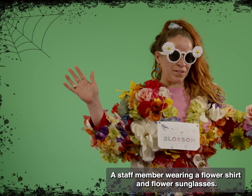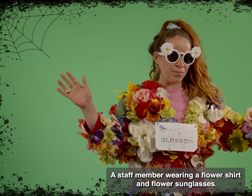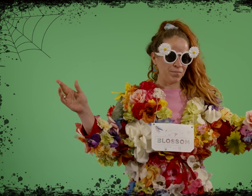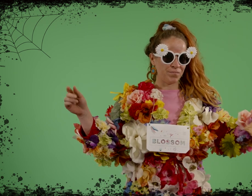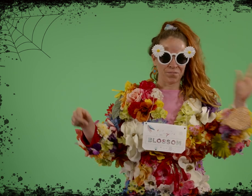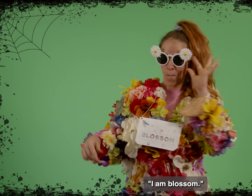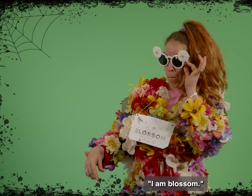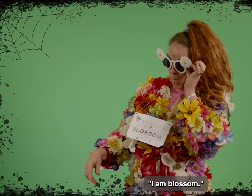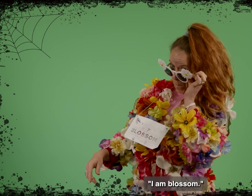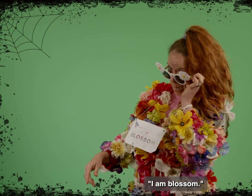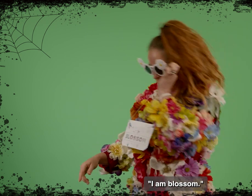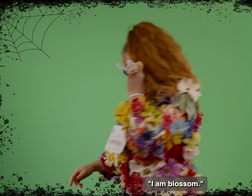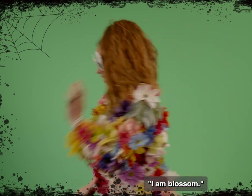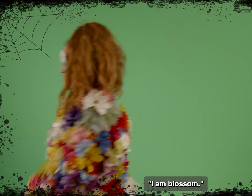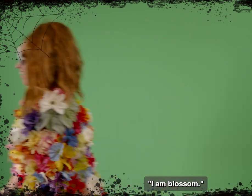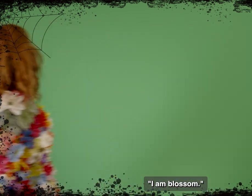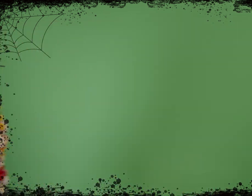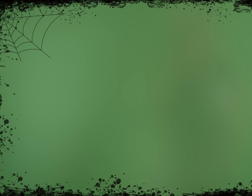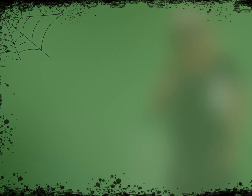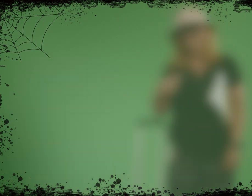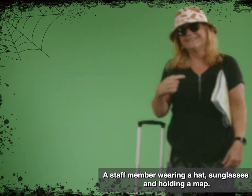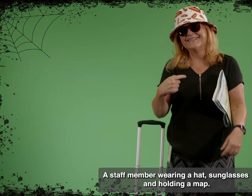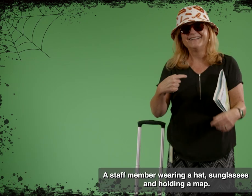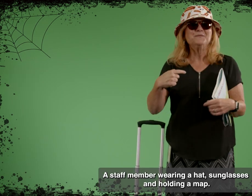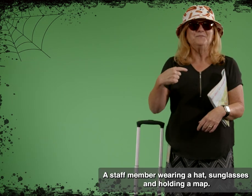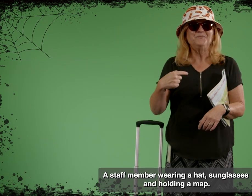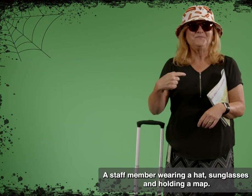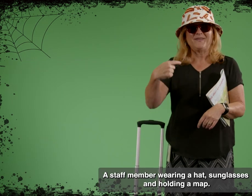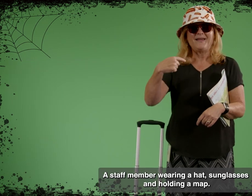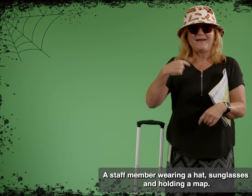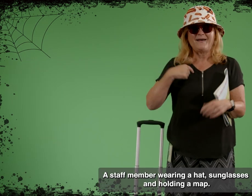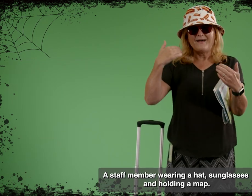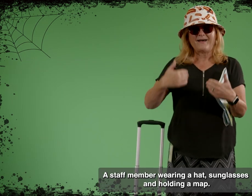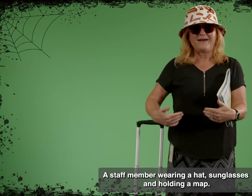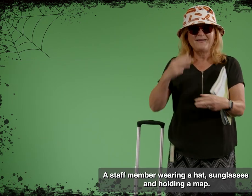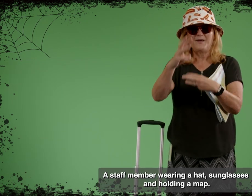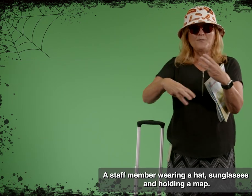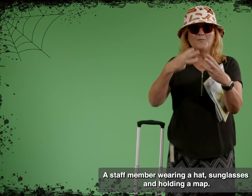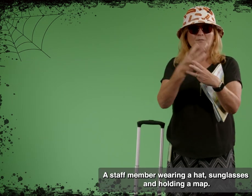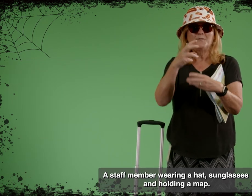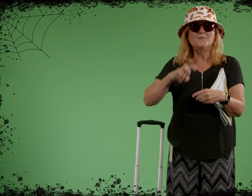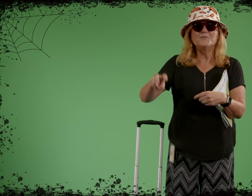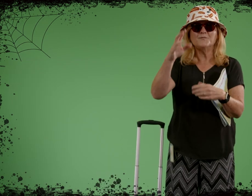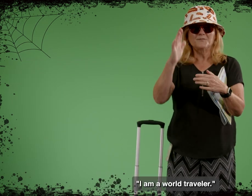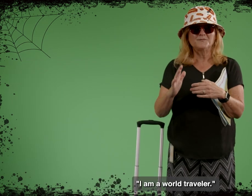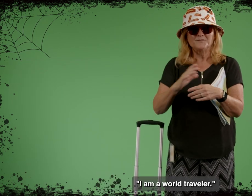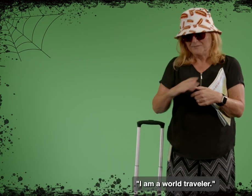sunglasses. I am Blossom. A staff member wearing a hat, sunglasses, and holding a map. I am a